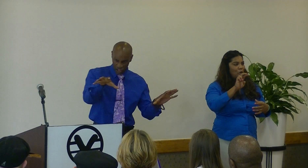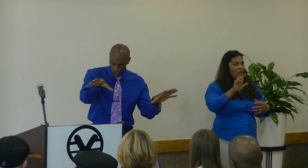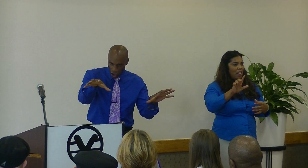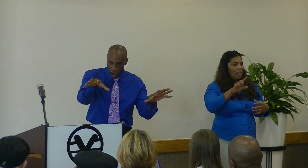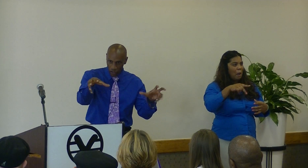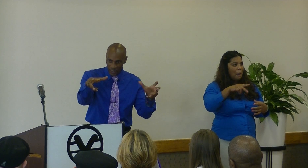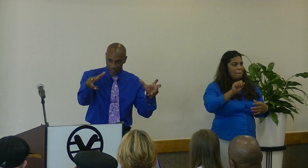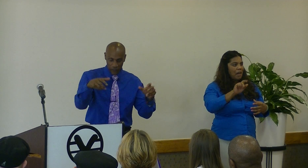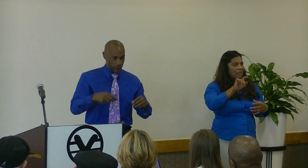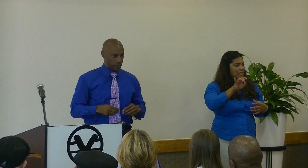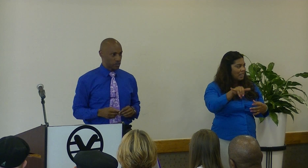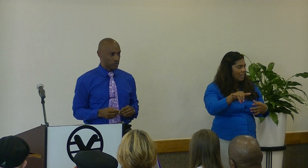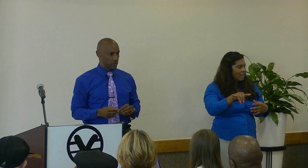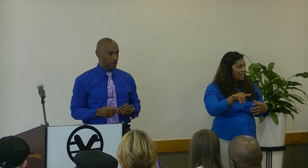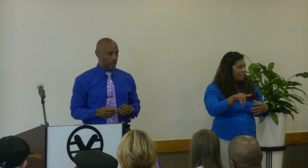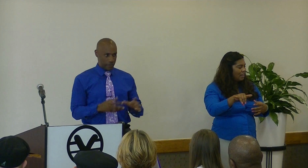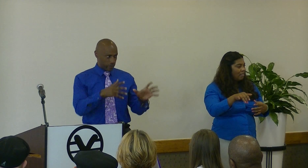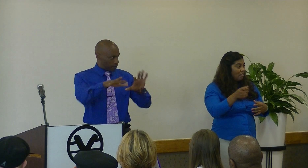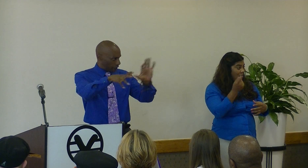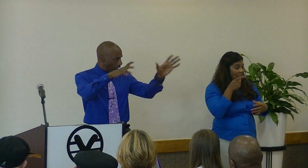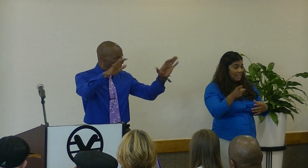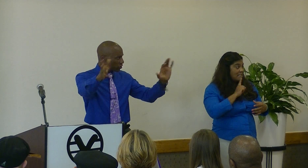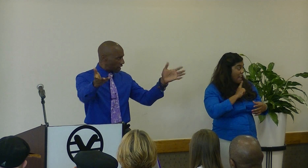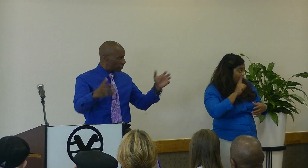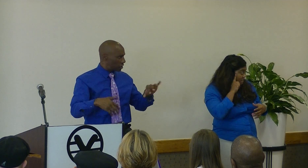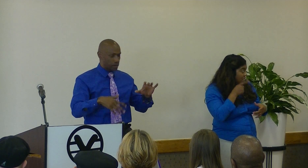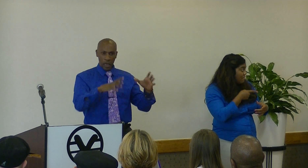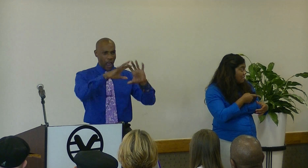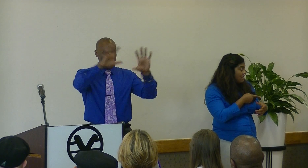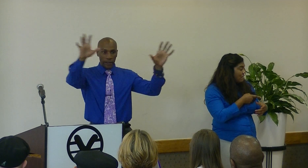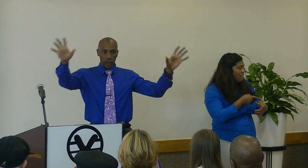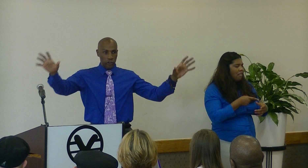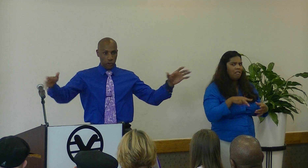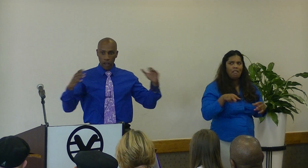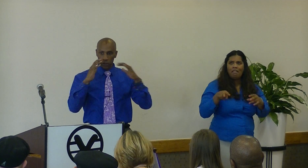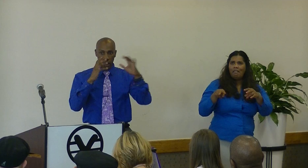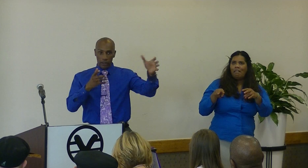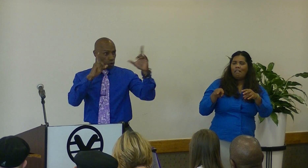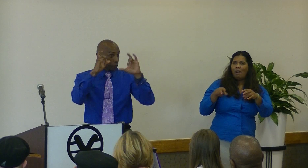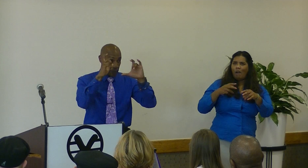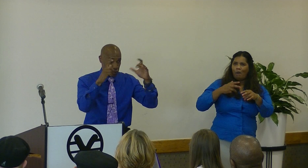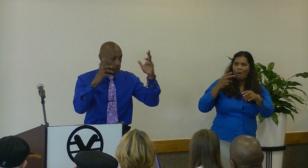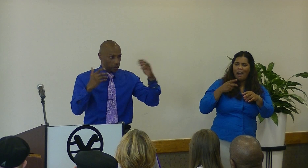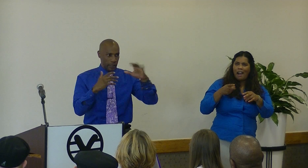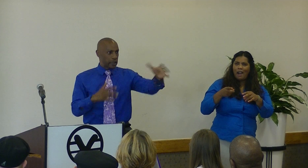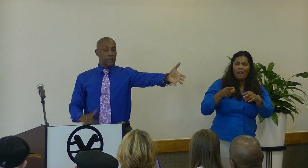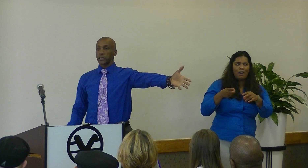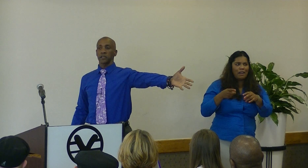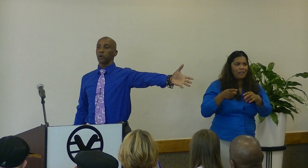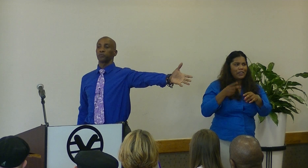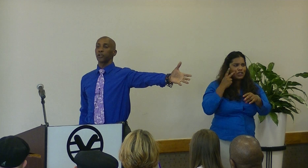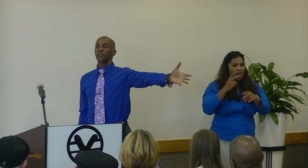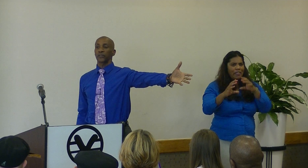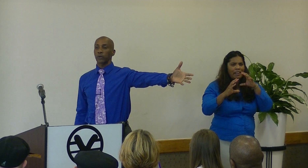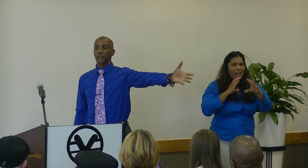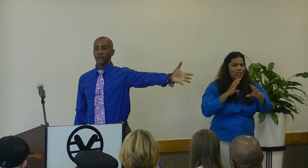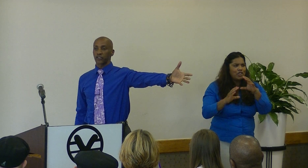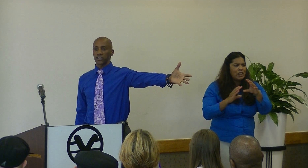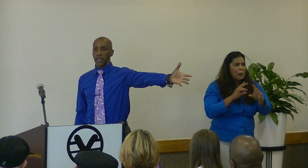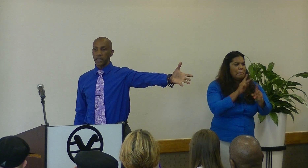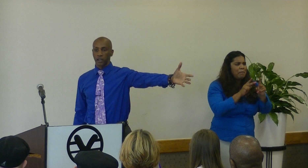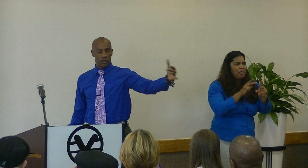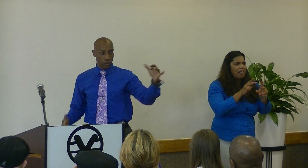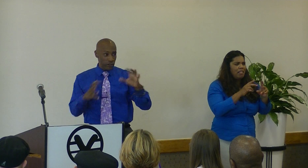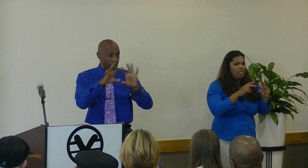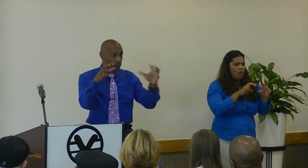And they saw the difference. And the conversation and everybody on the train was like, took pictures and they're like, this is the most beautiful thing we've